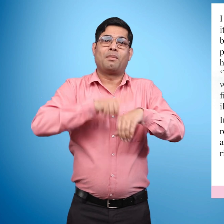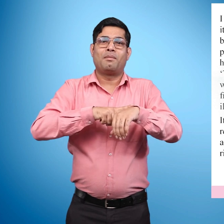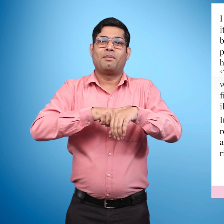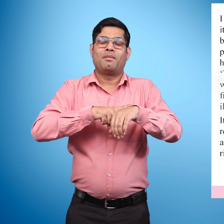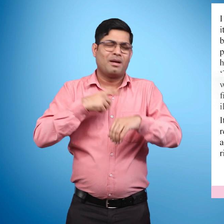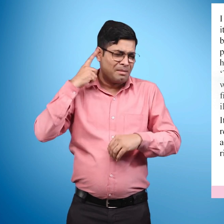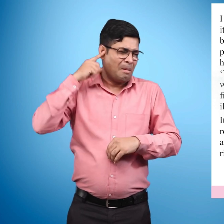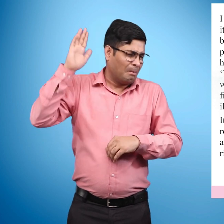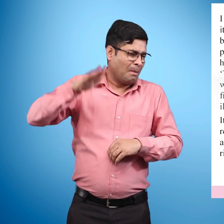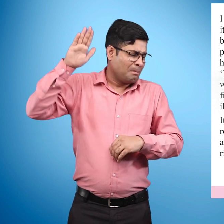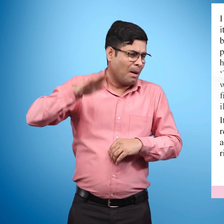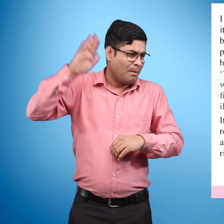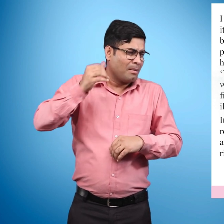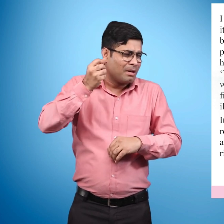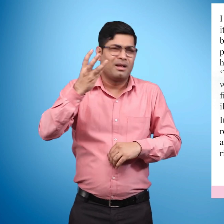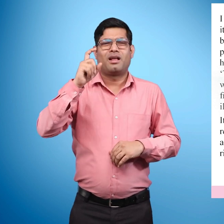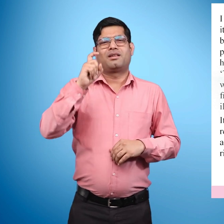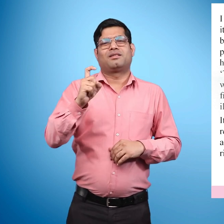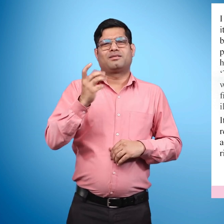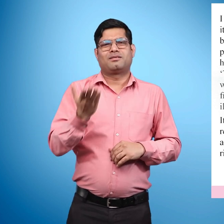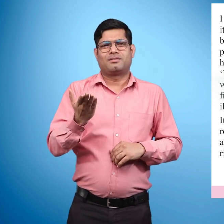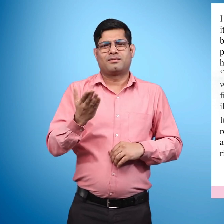of its wings. Of course,